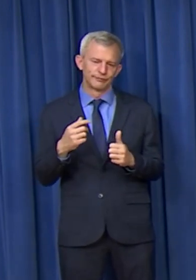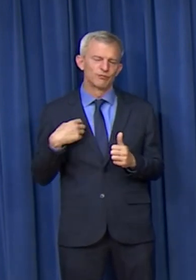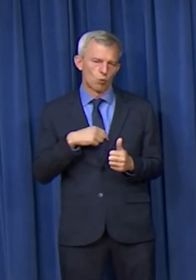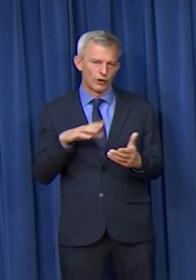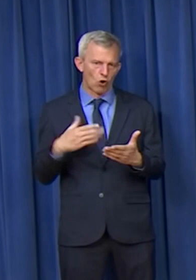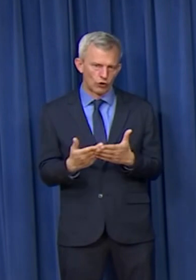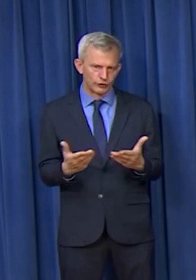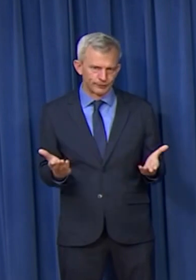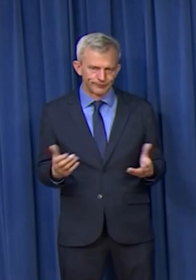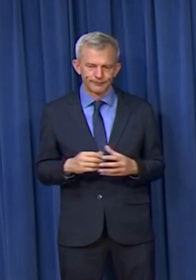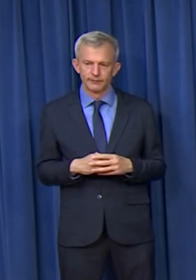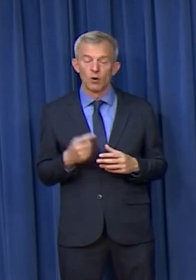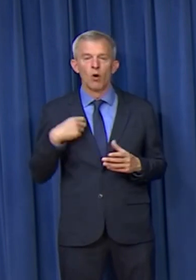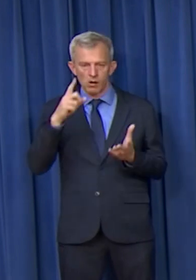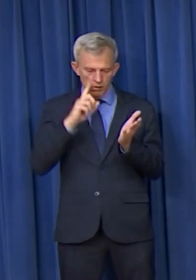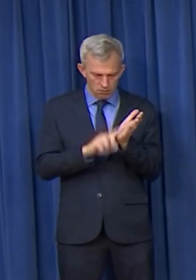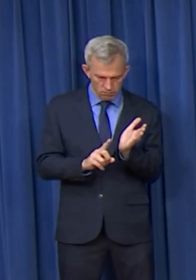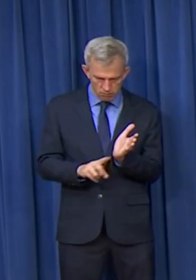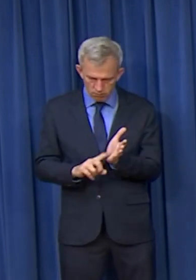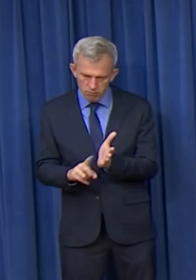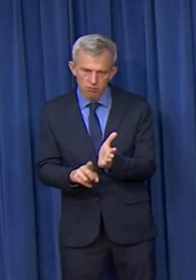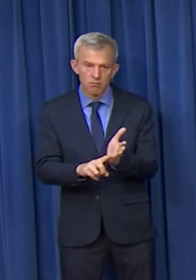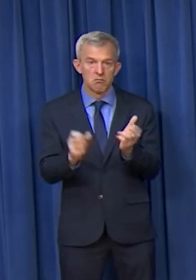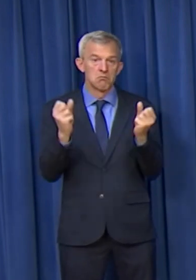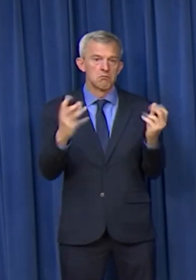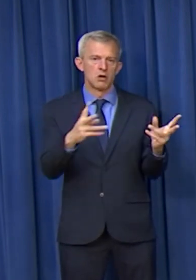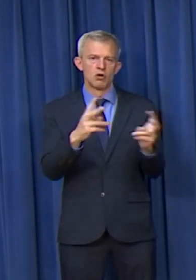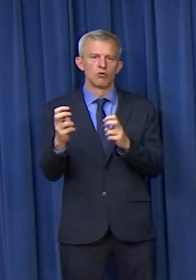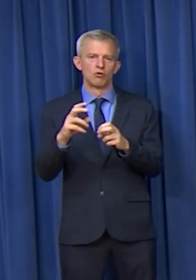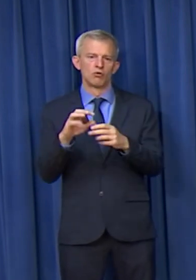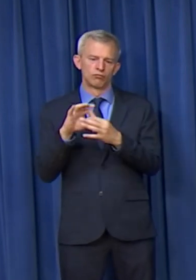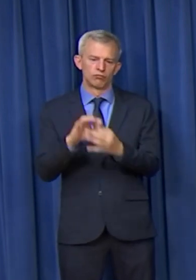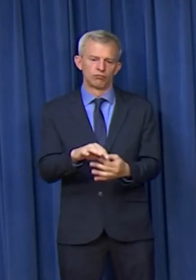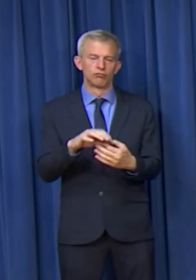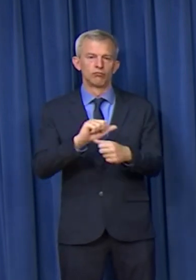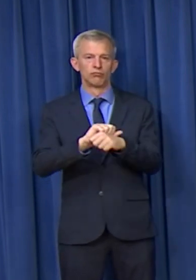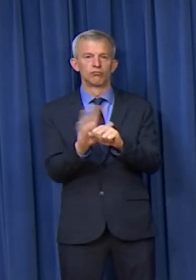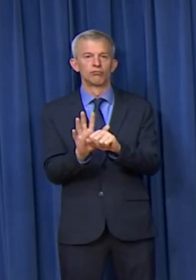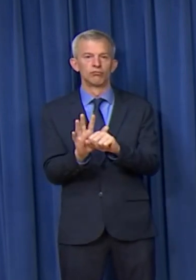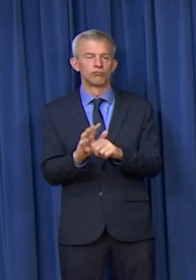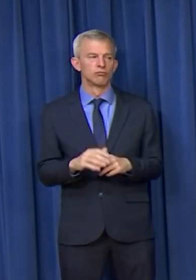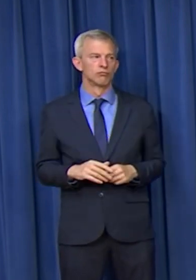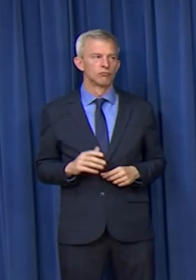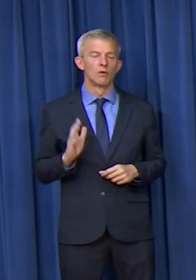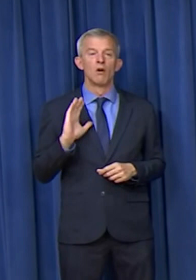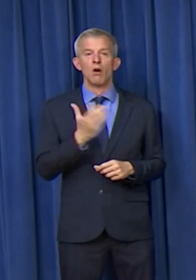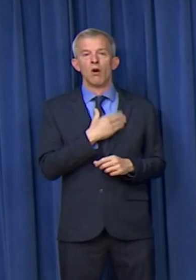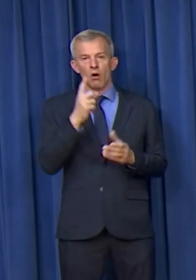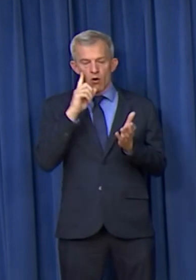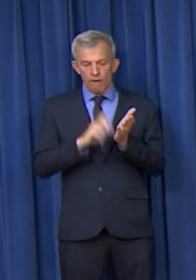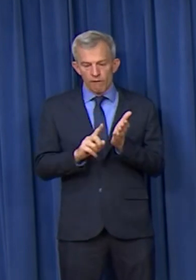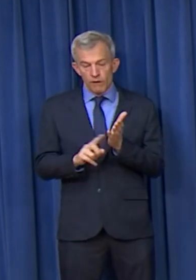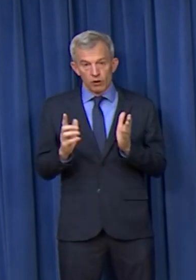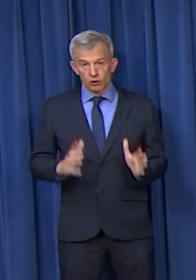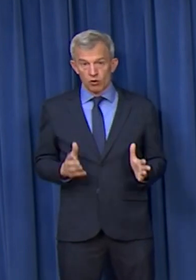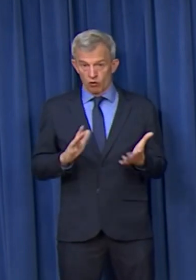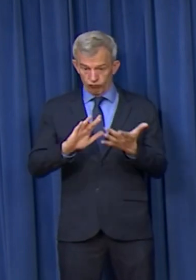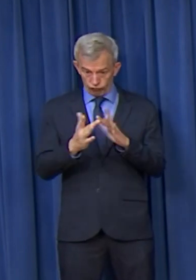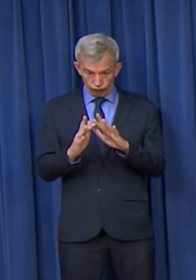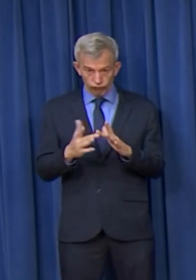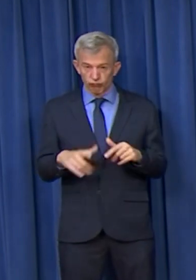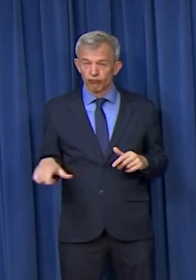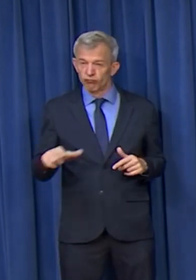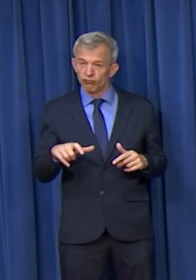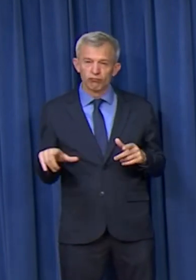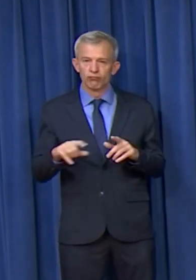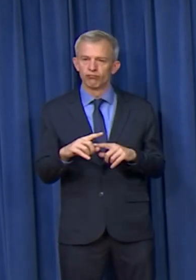a variety of issues related to COVID-19. Our investigators online found